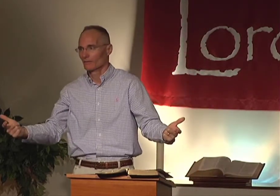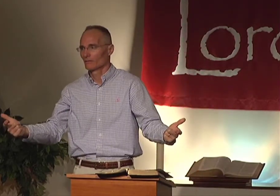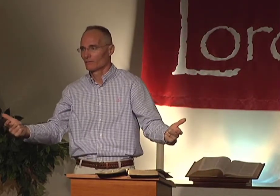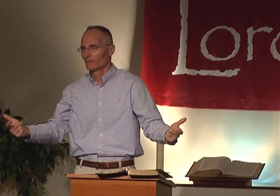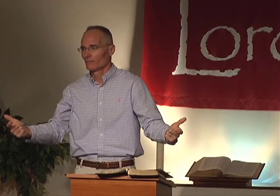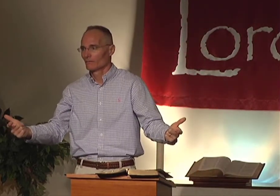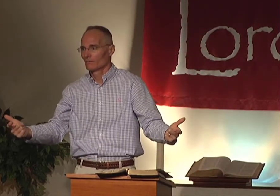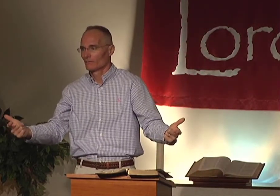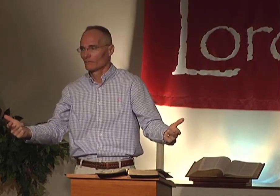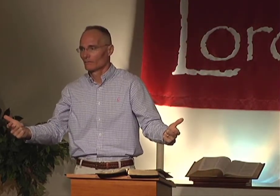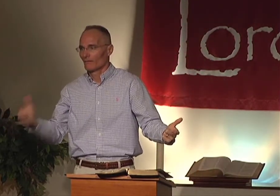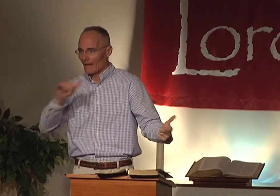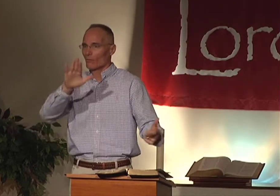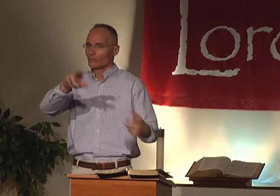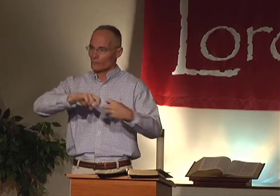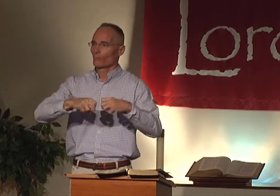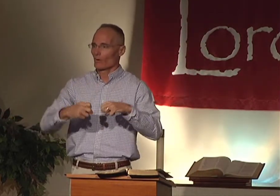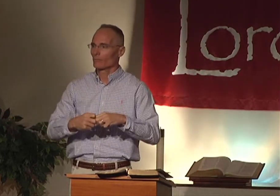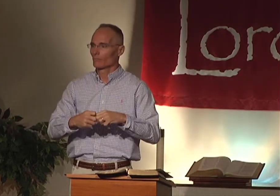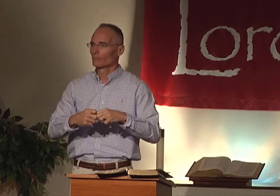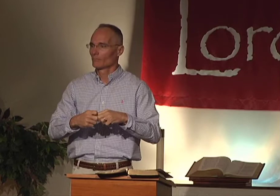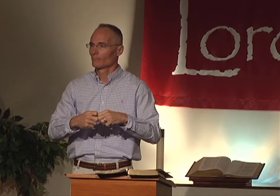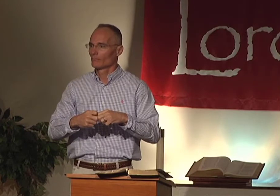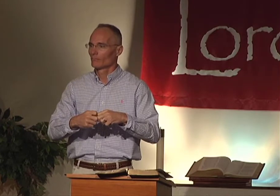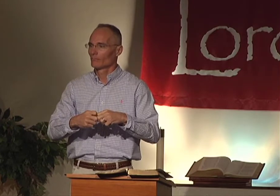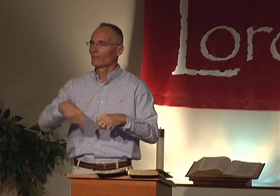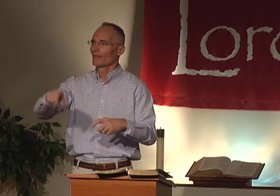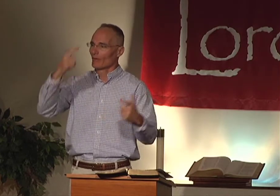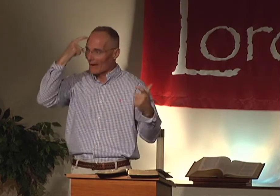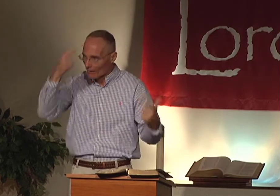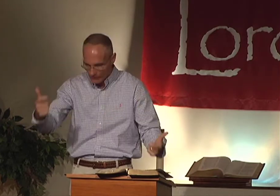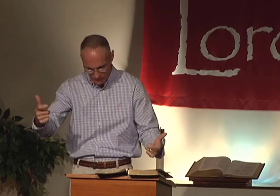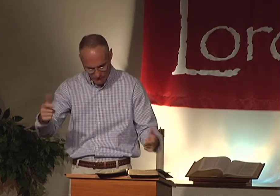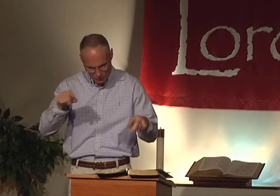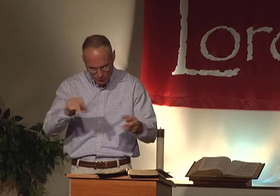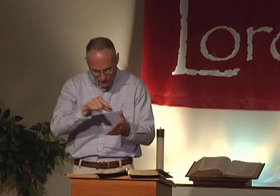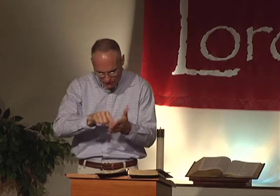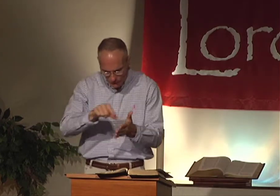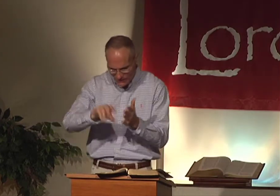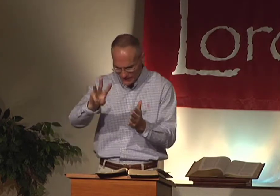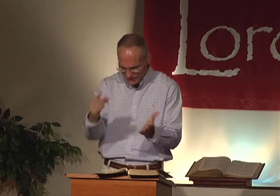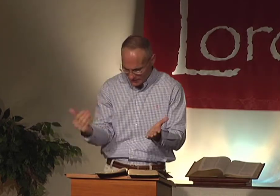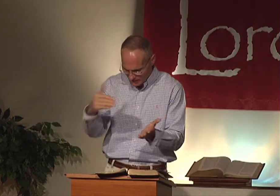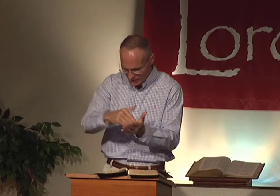an attitude of arrogance. And that is your problem. Your arrogance.